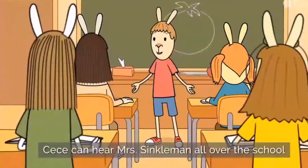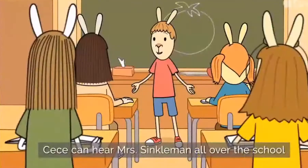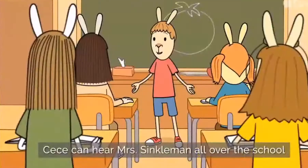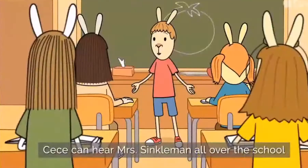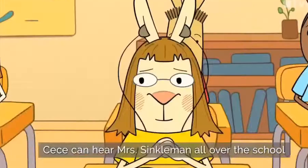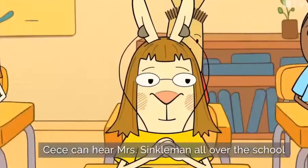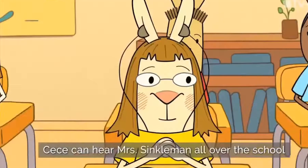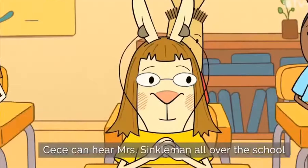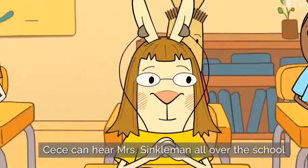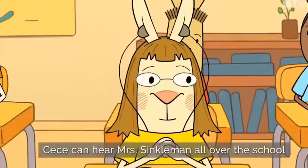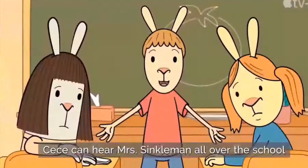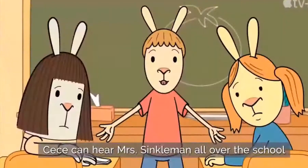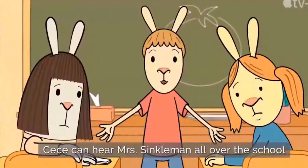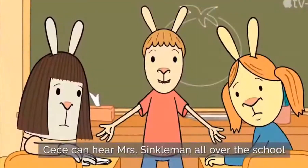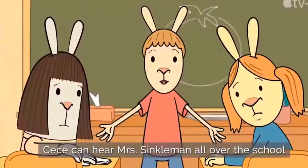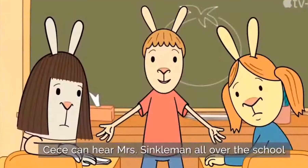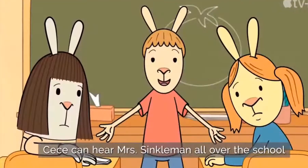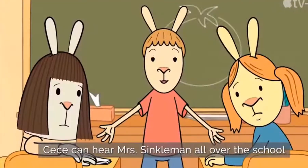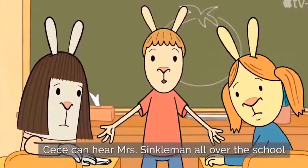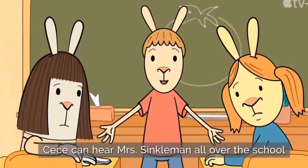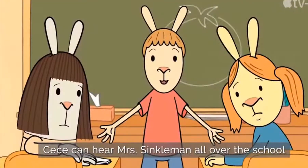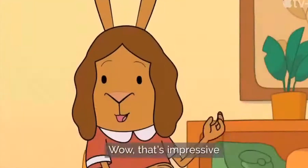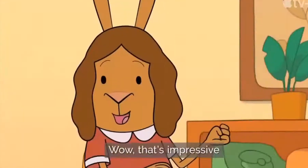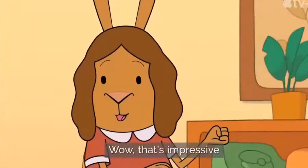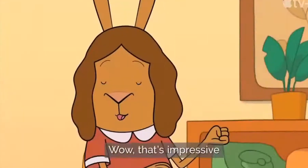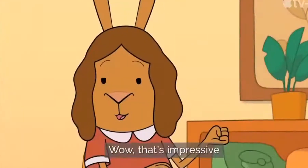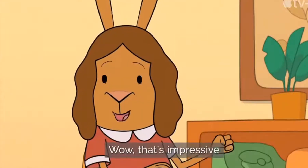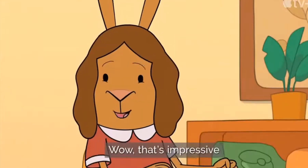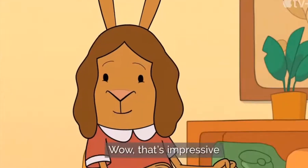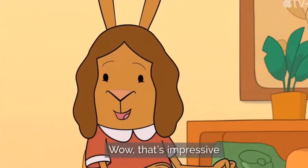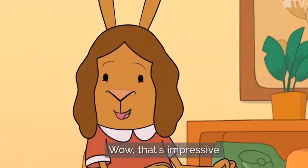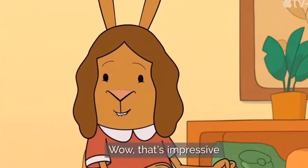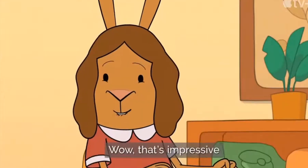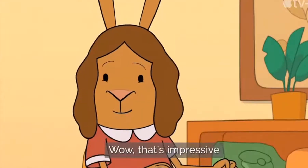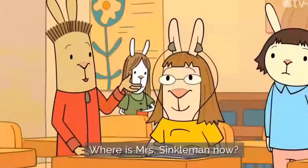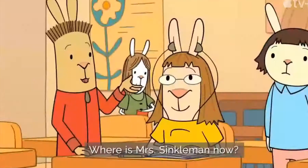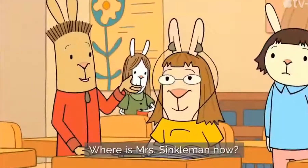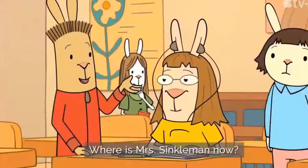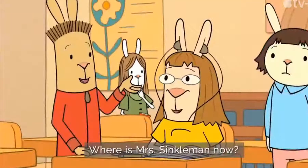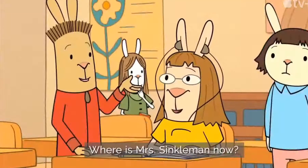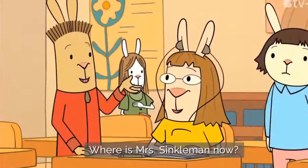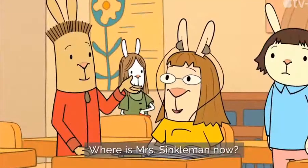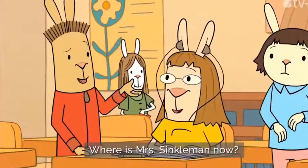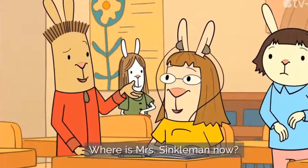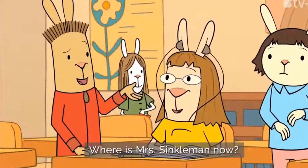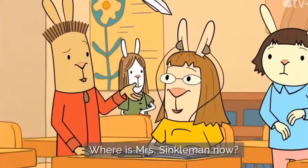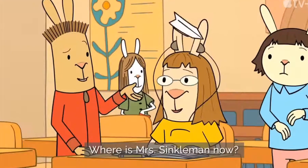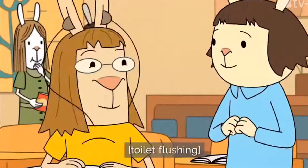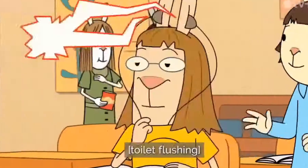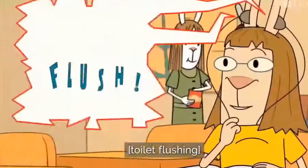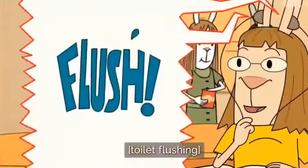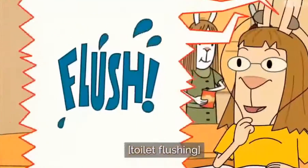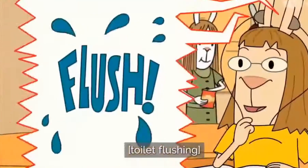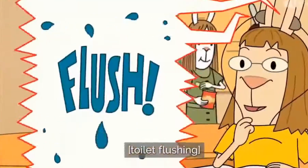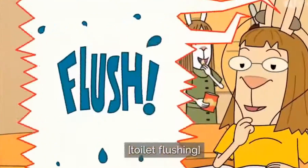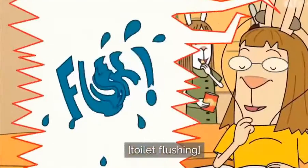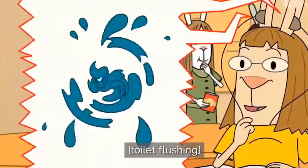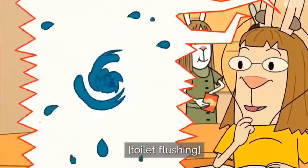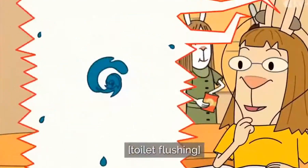Cece can hear Mrs. Singleman all over the school. Wow, that's impressive. Where is Mrs. Singleman